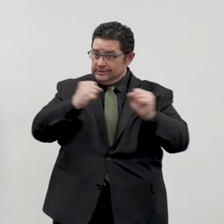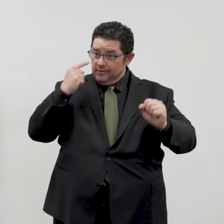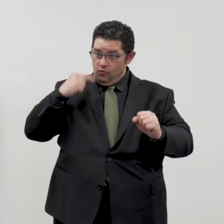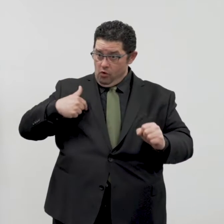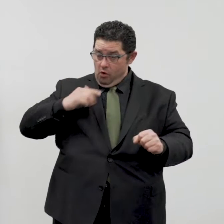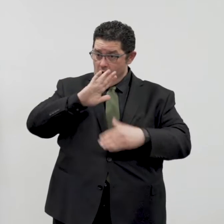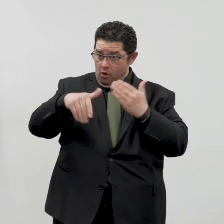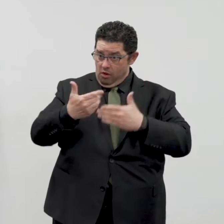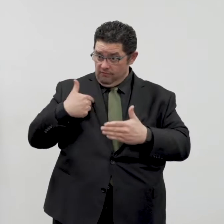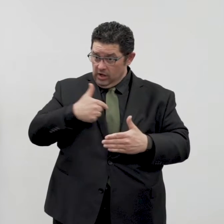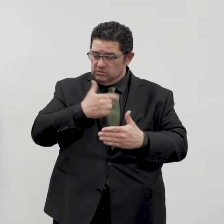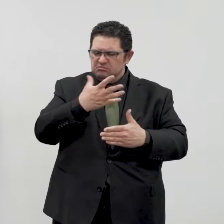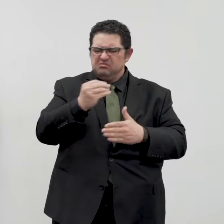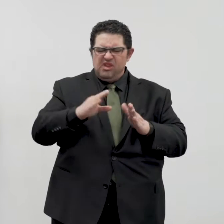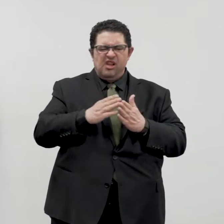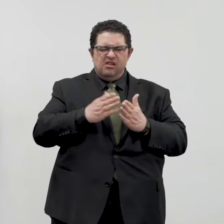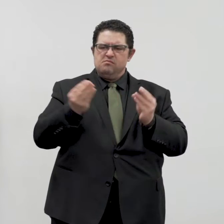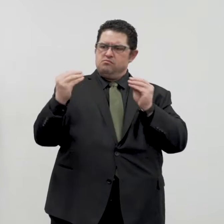to testing.